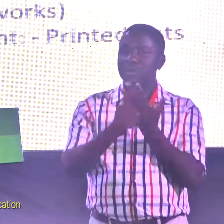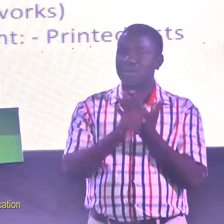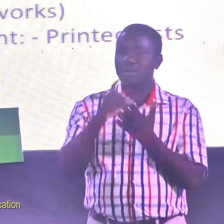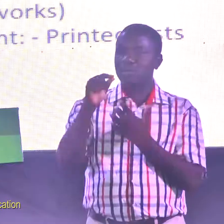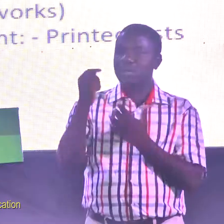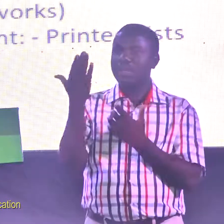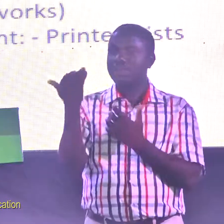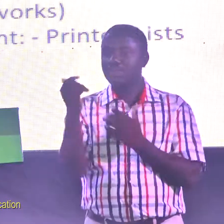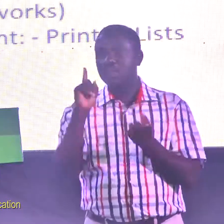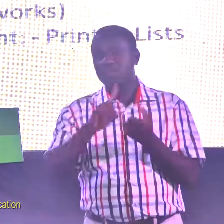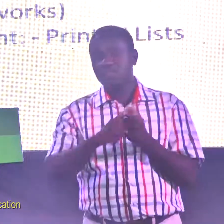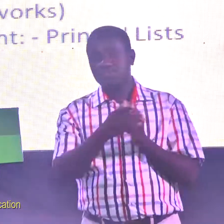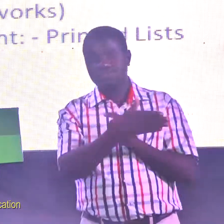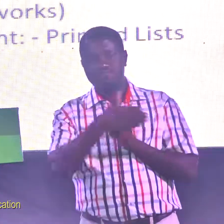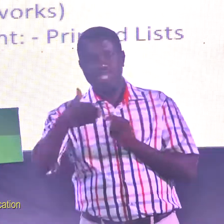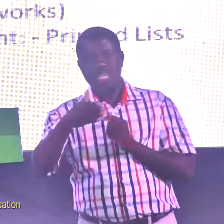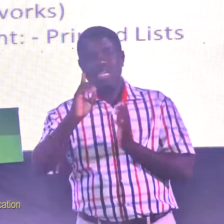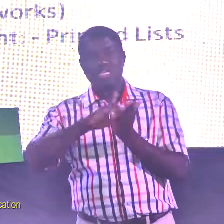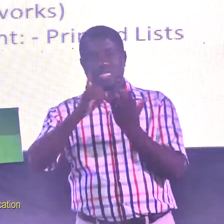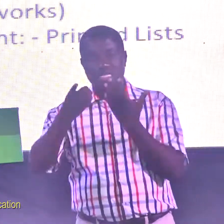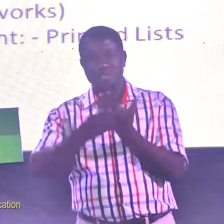to December